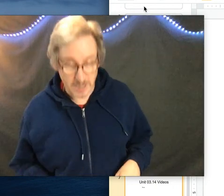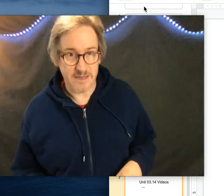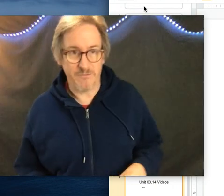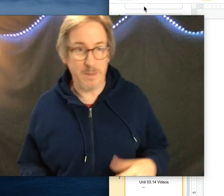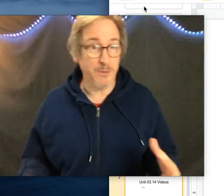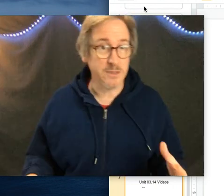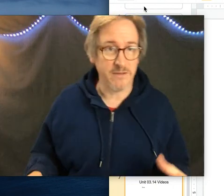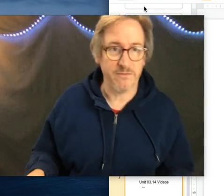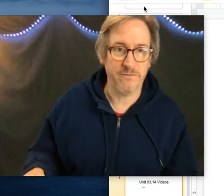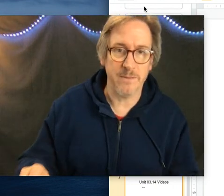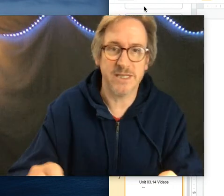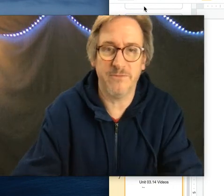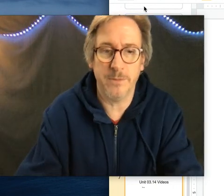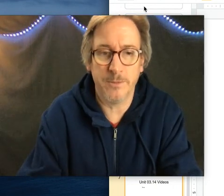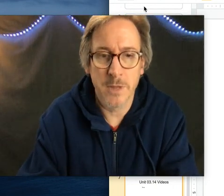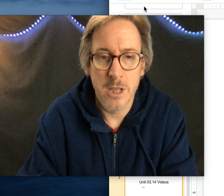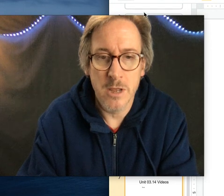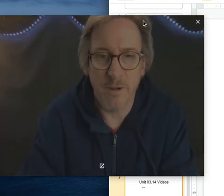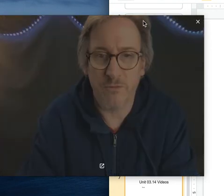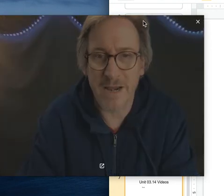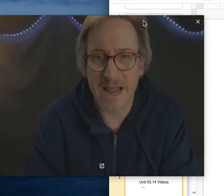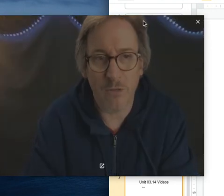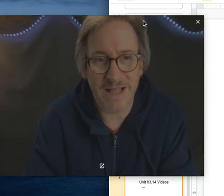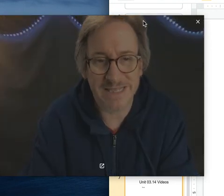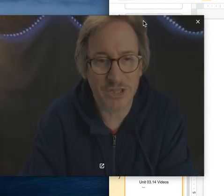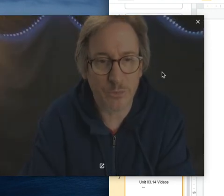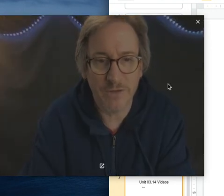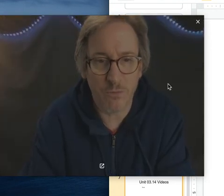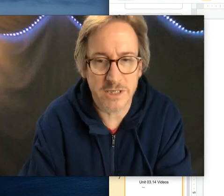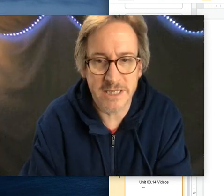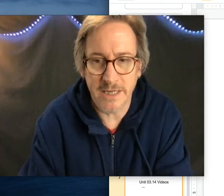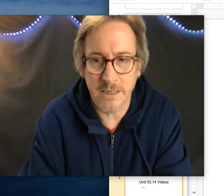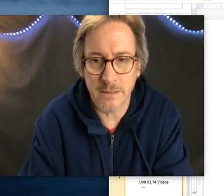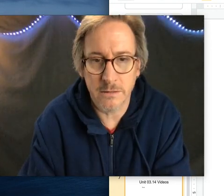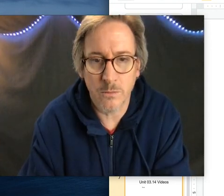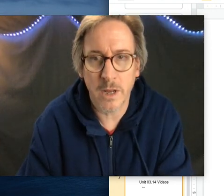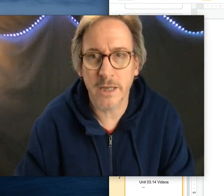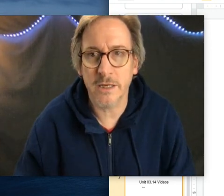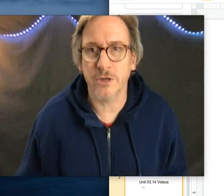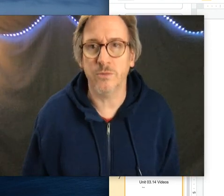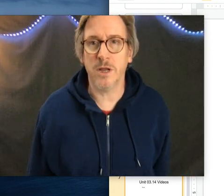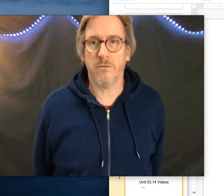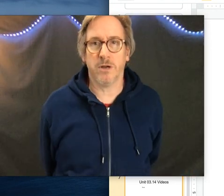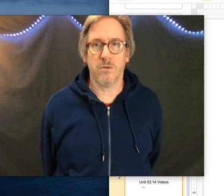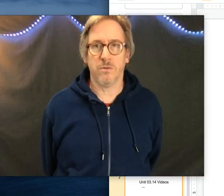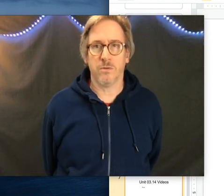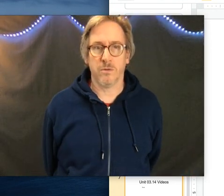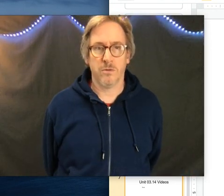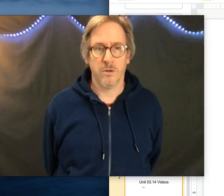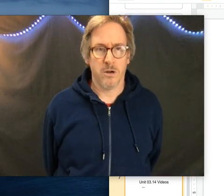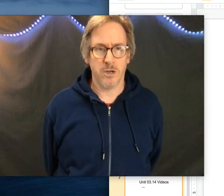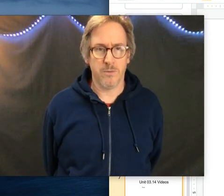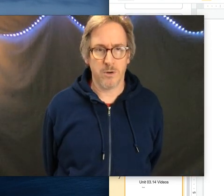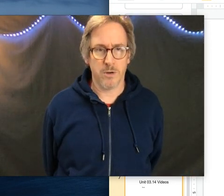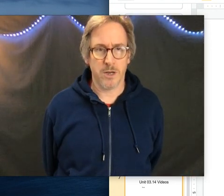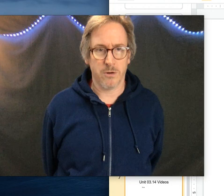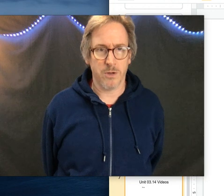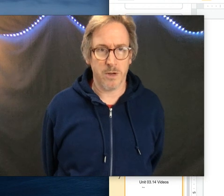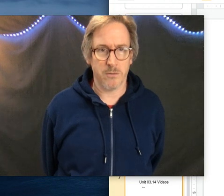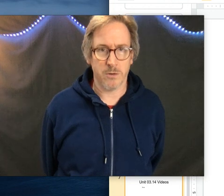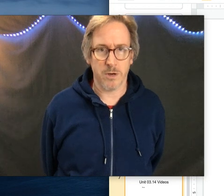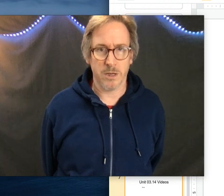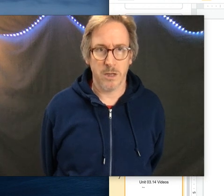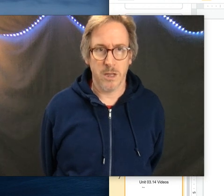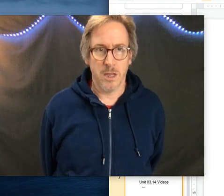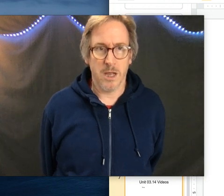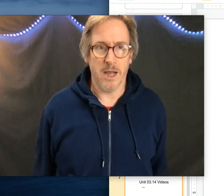culture and deaf people, famous deaf people. But for right now, that's 314. Why are you not recording? Are you recording or are you